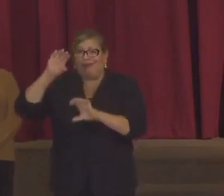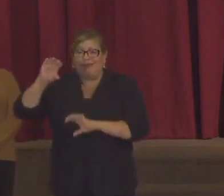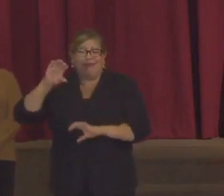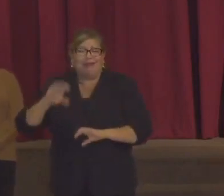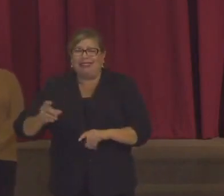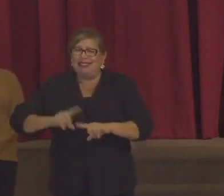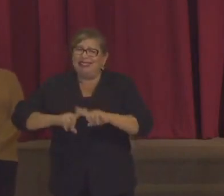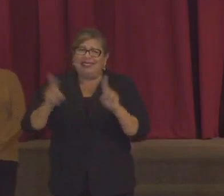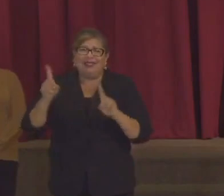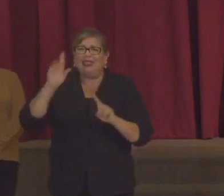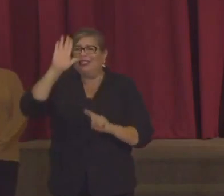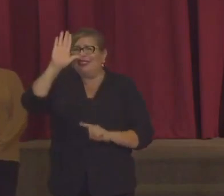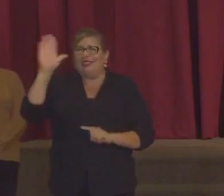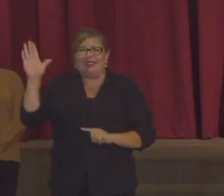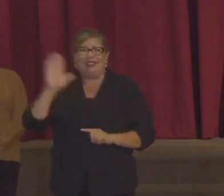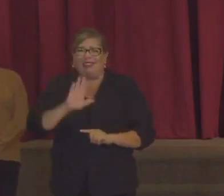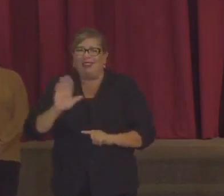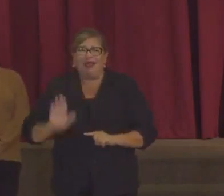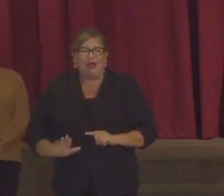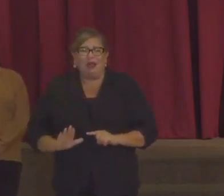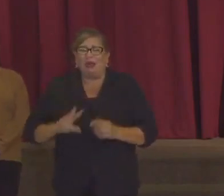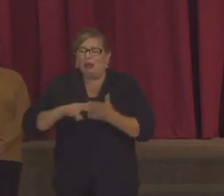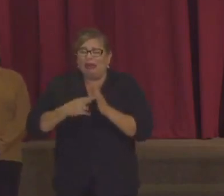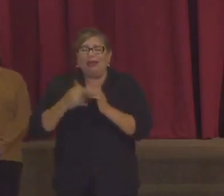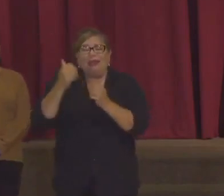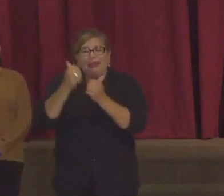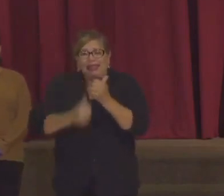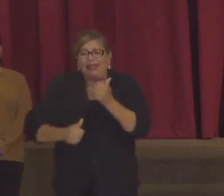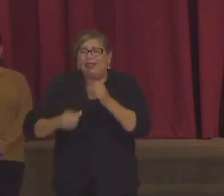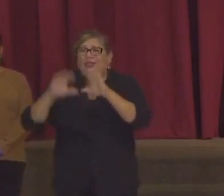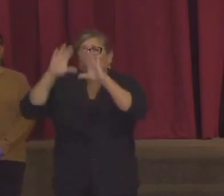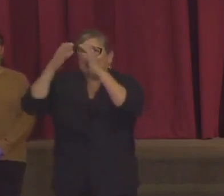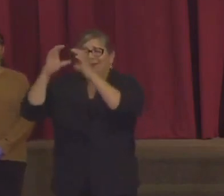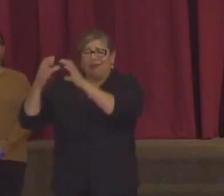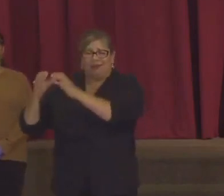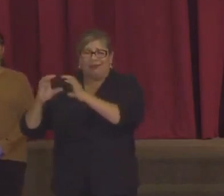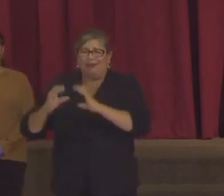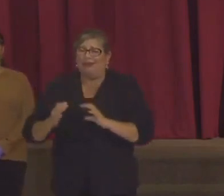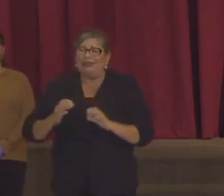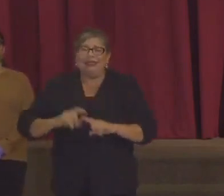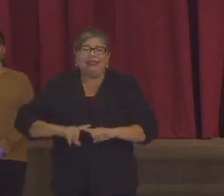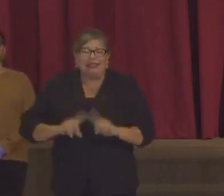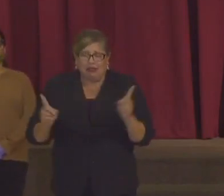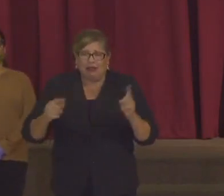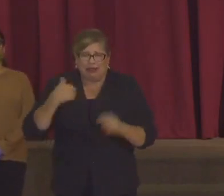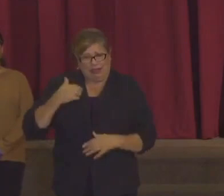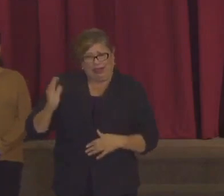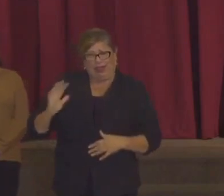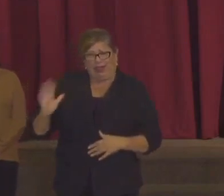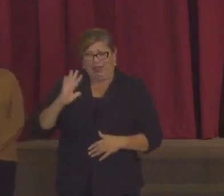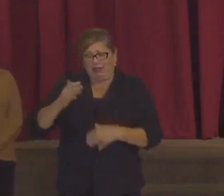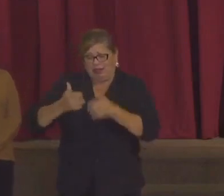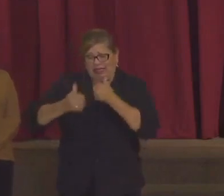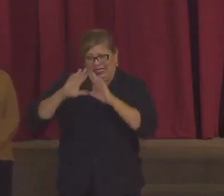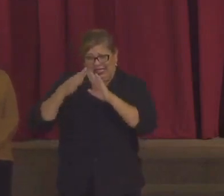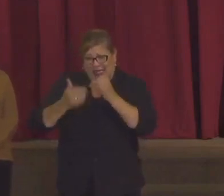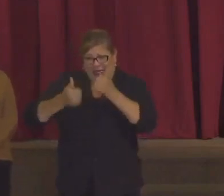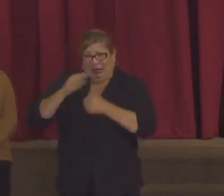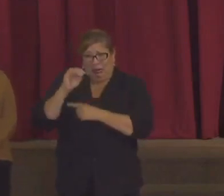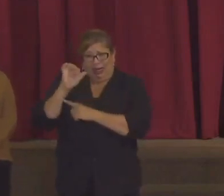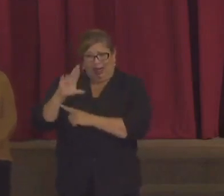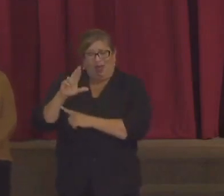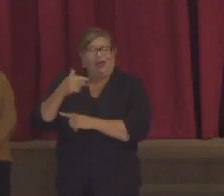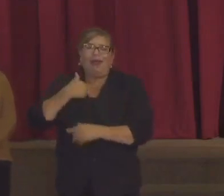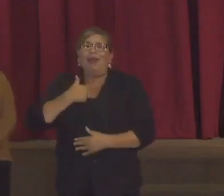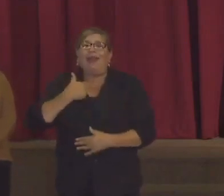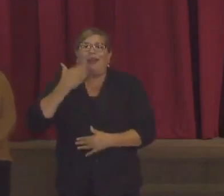Bay Area. So each and every jurisdiction, as a former mayor, I understand this intimately, has made determinations based on